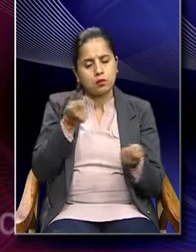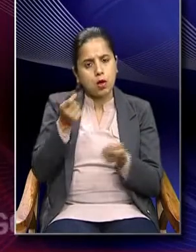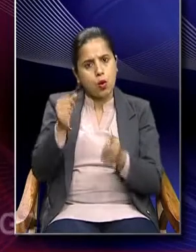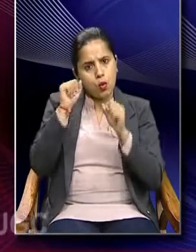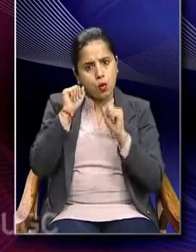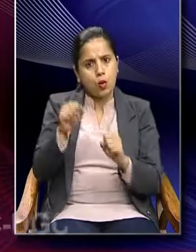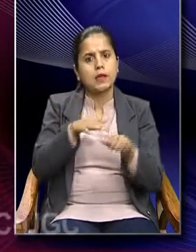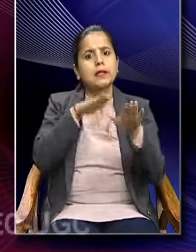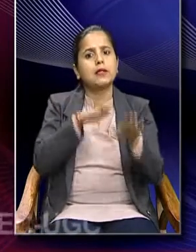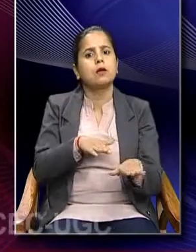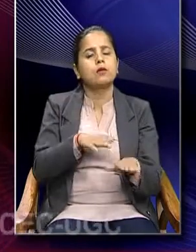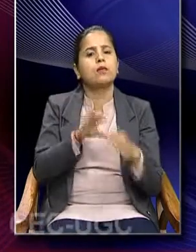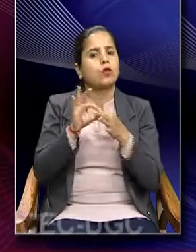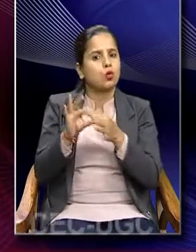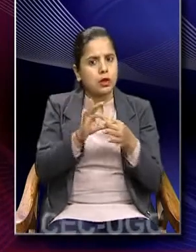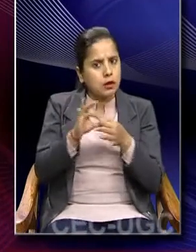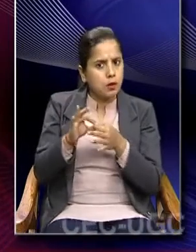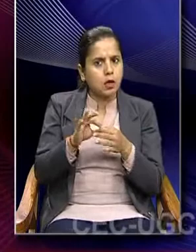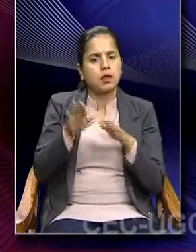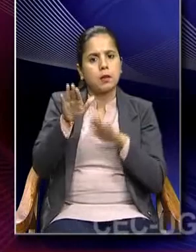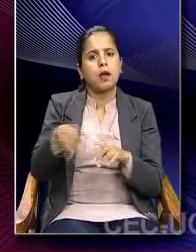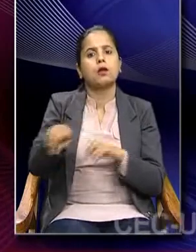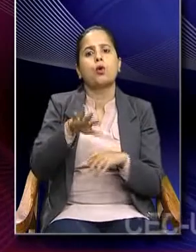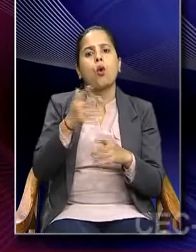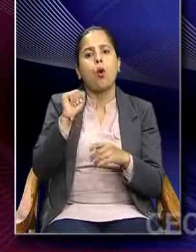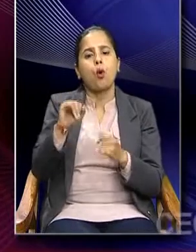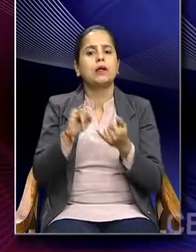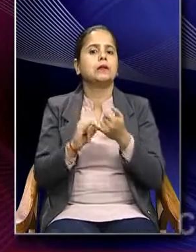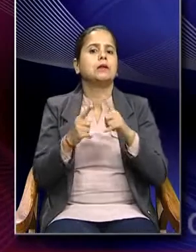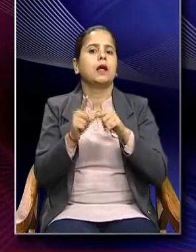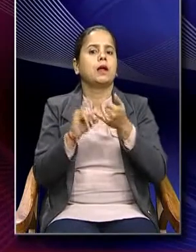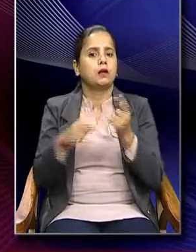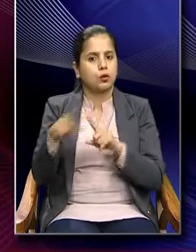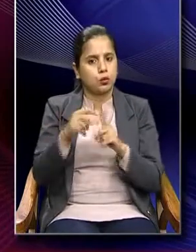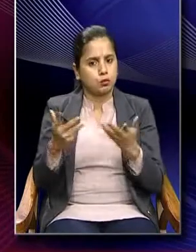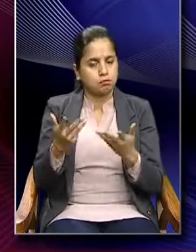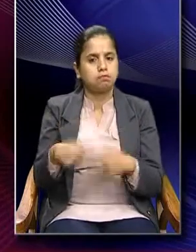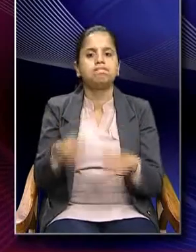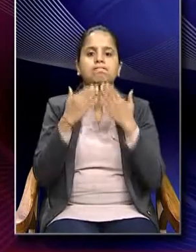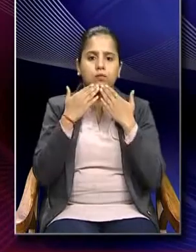dependency relationship or dependency status. Thank you.